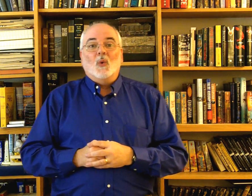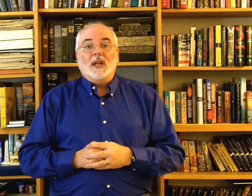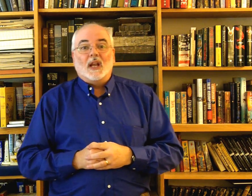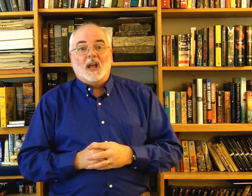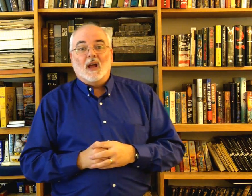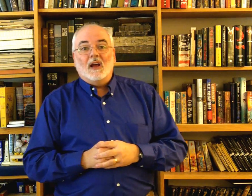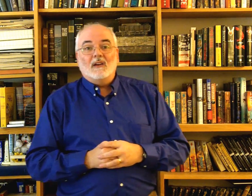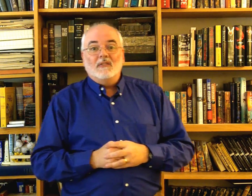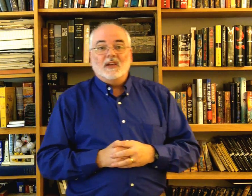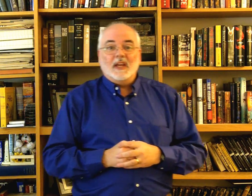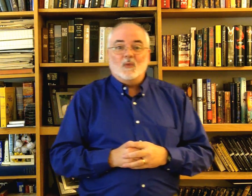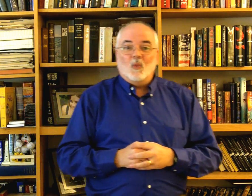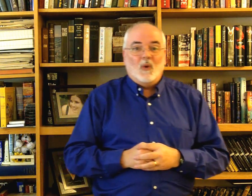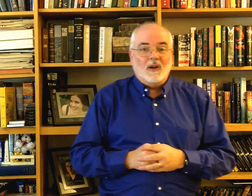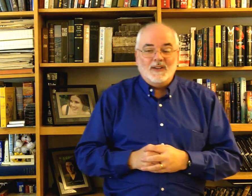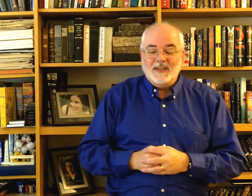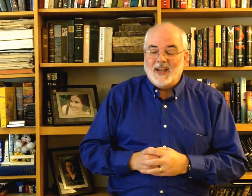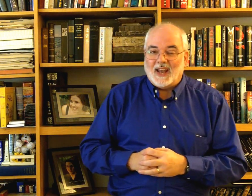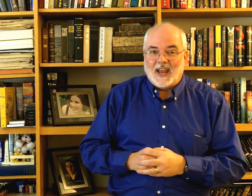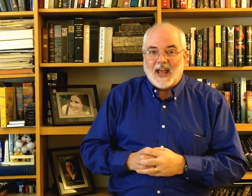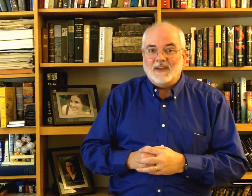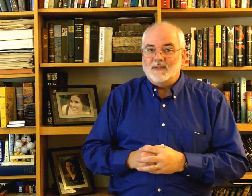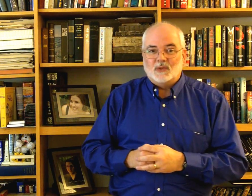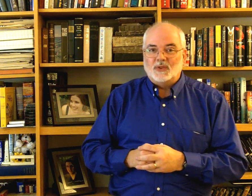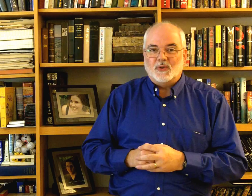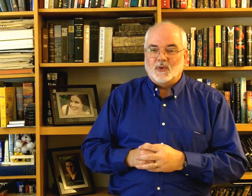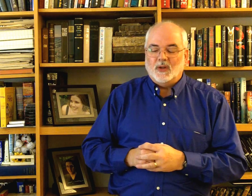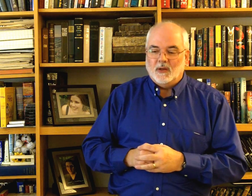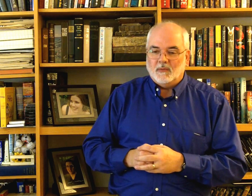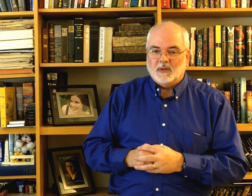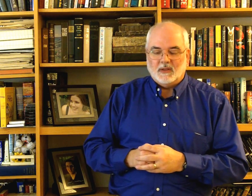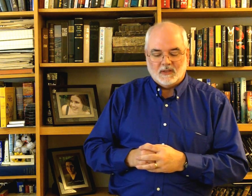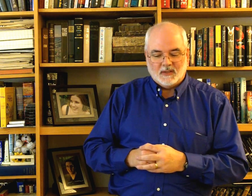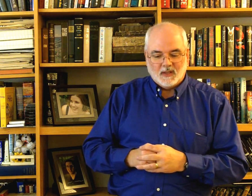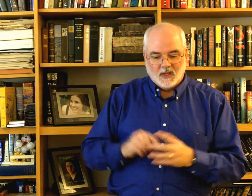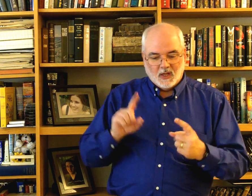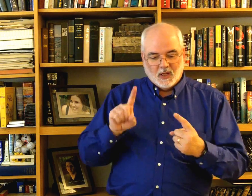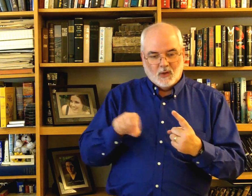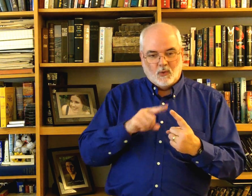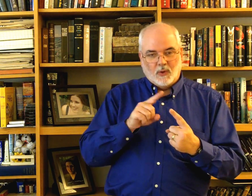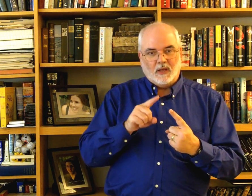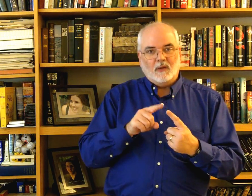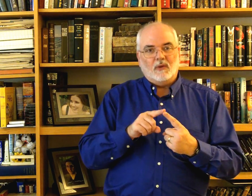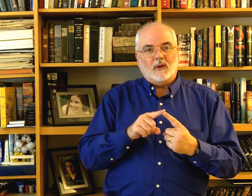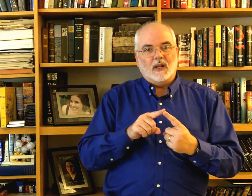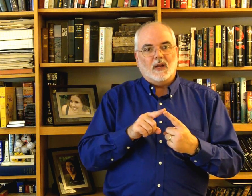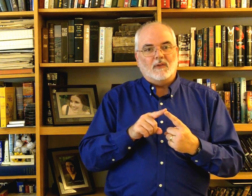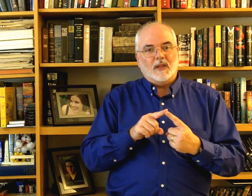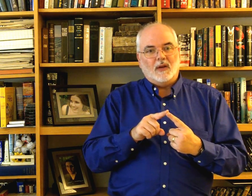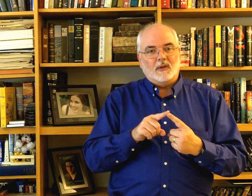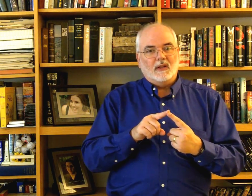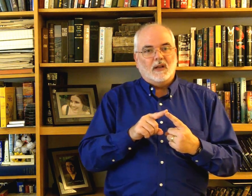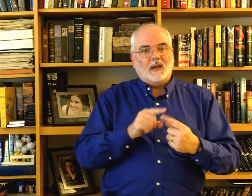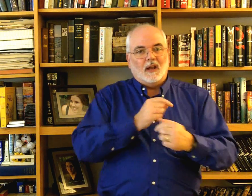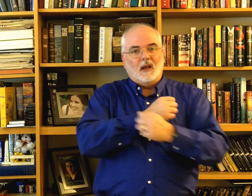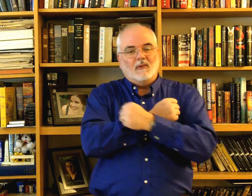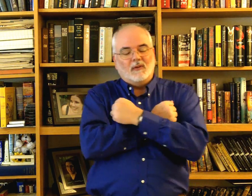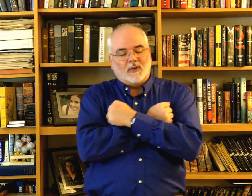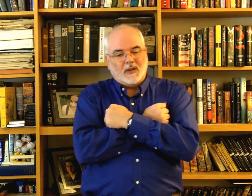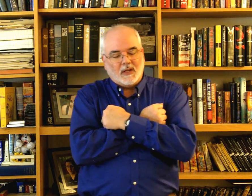When love in one delightful stream, when, we've already covered that one, love, we've already